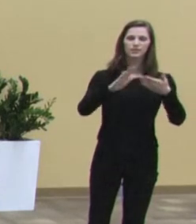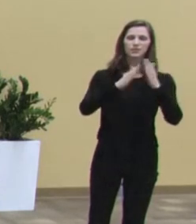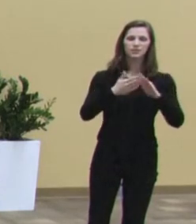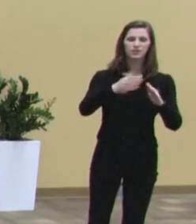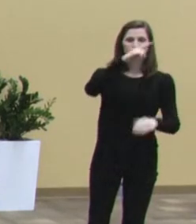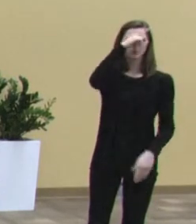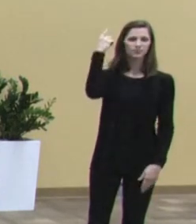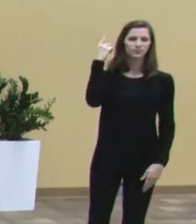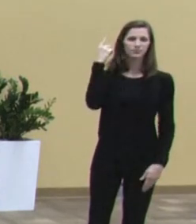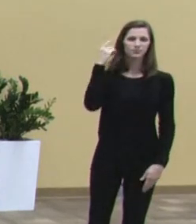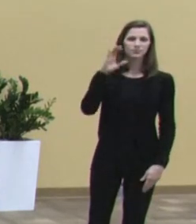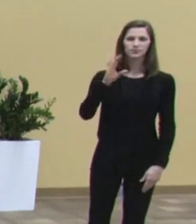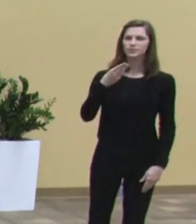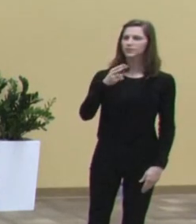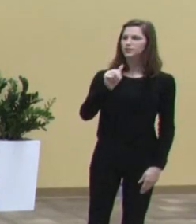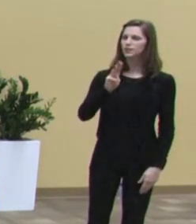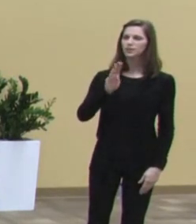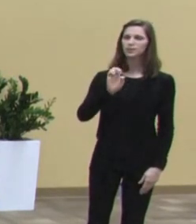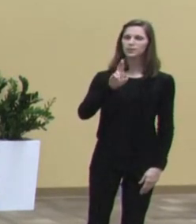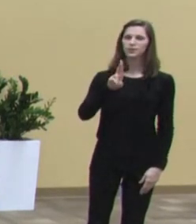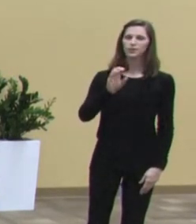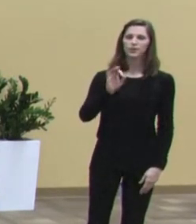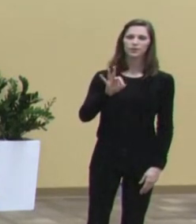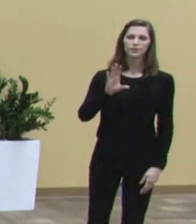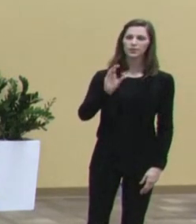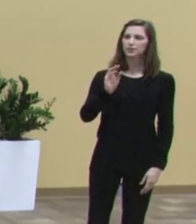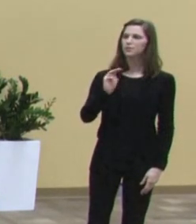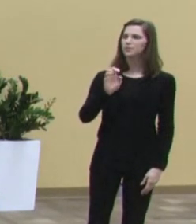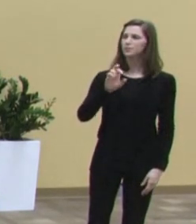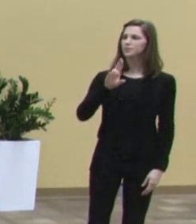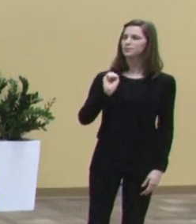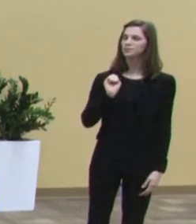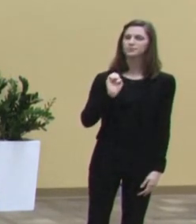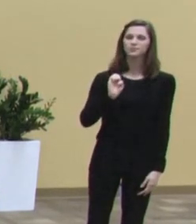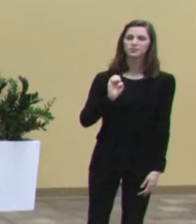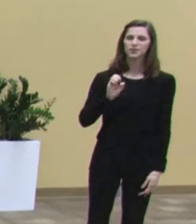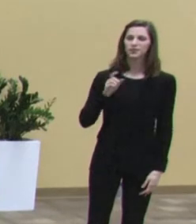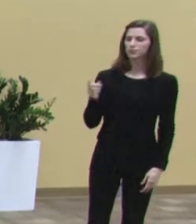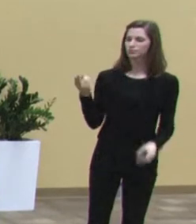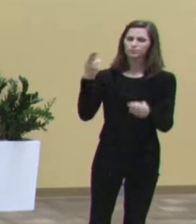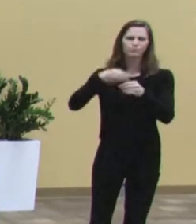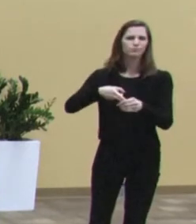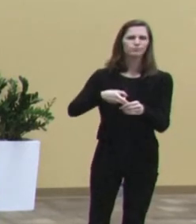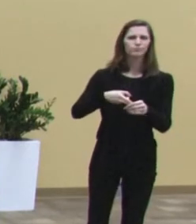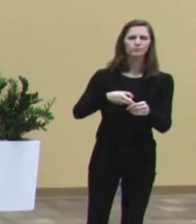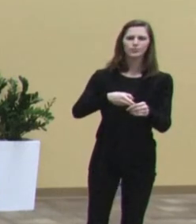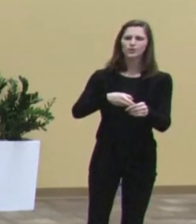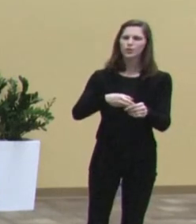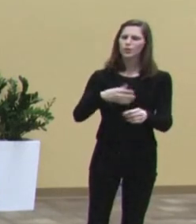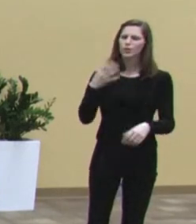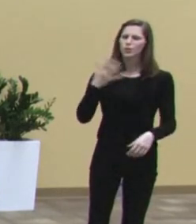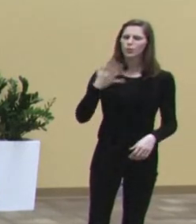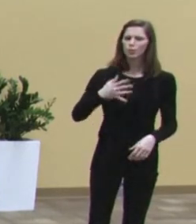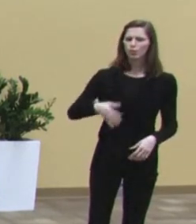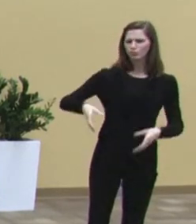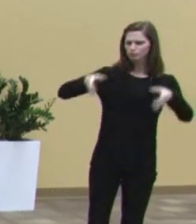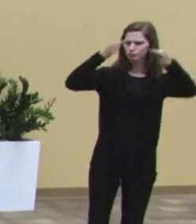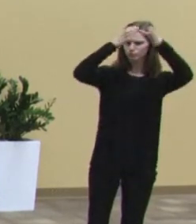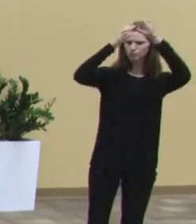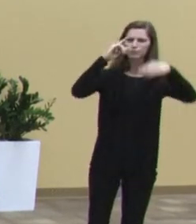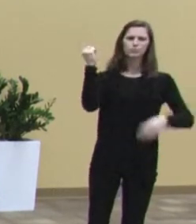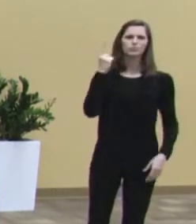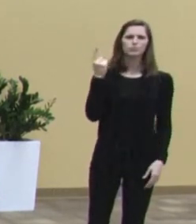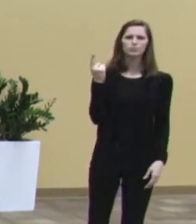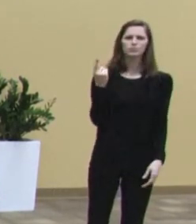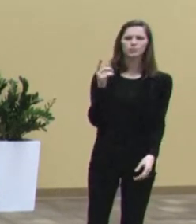was the president. And she came into our organization and was just phenomenal, smart, always just on